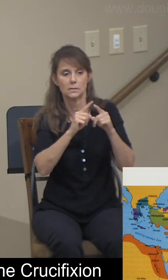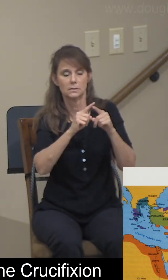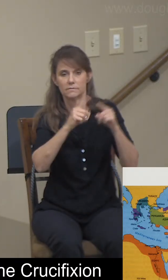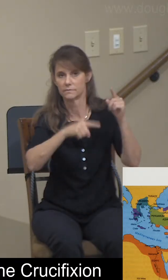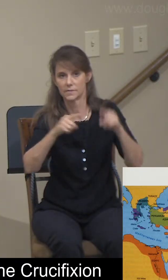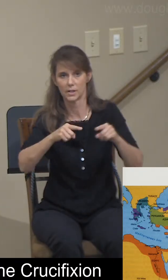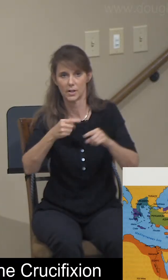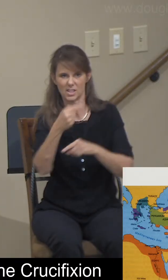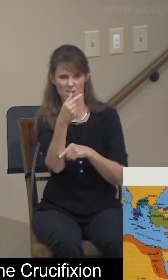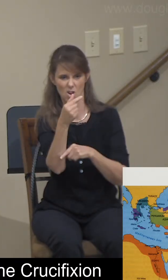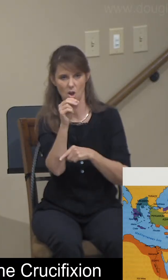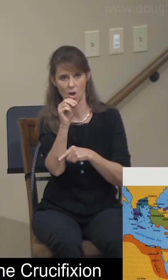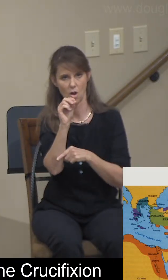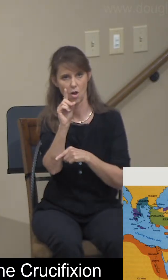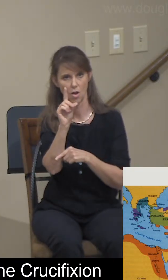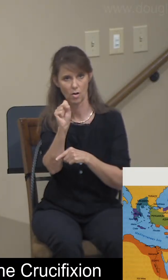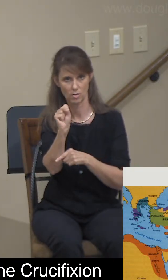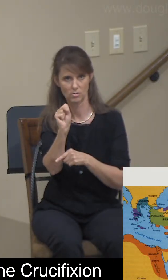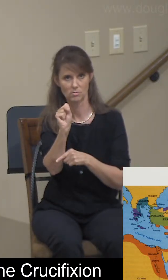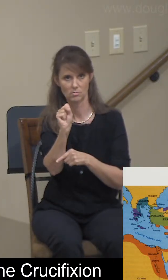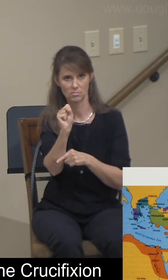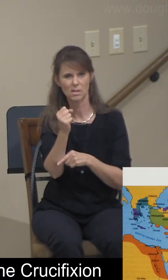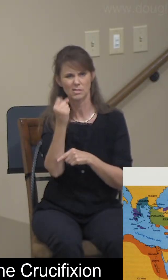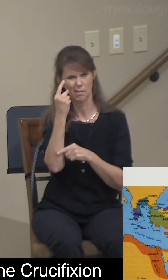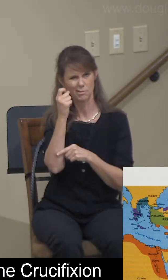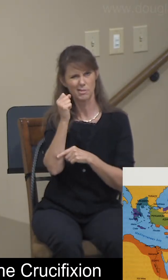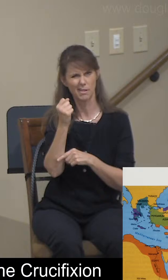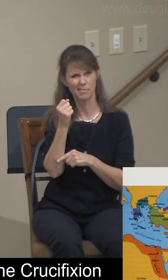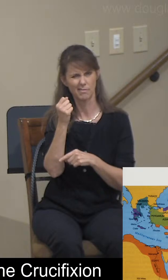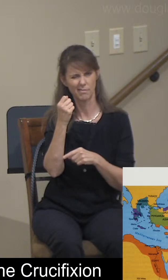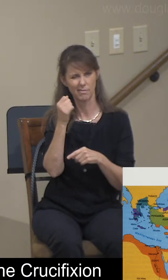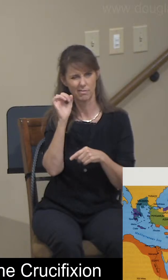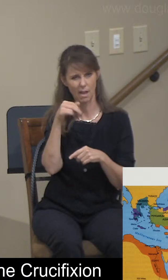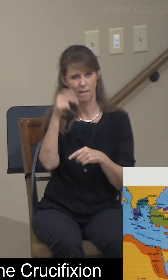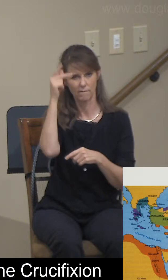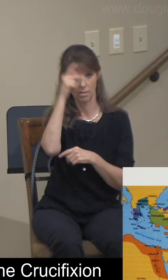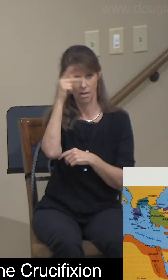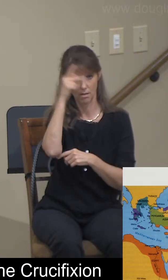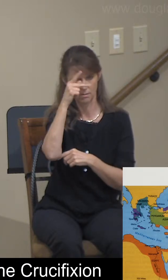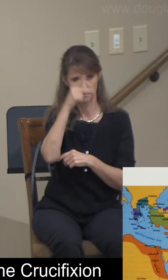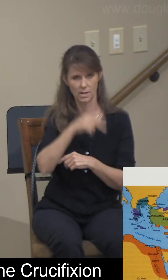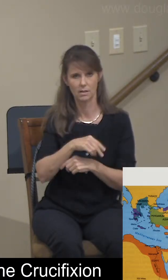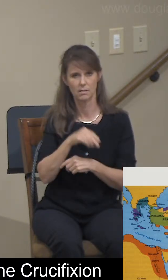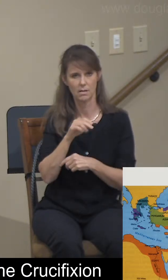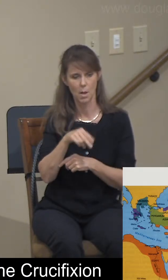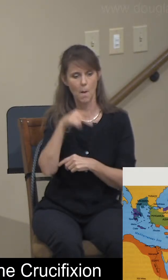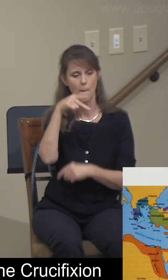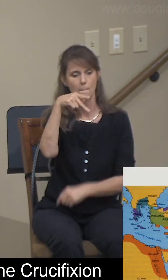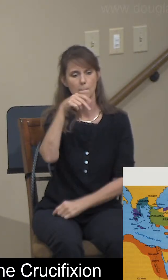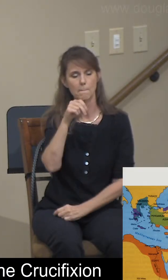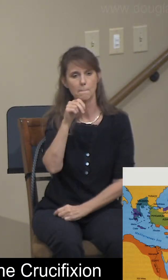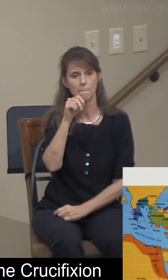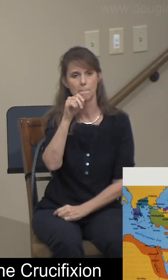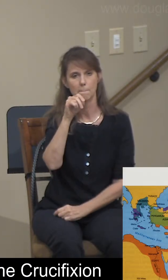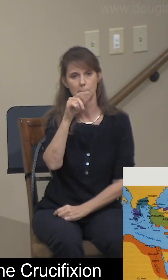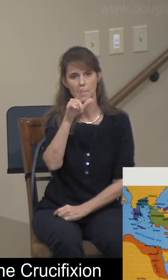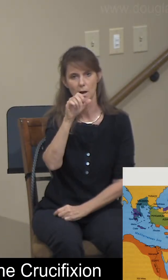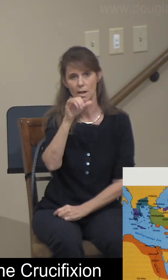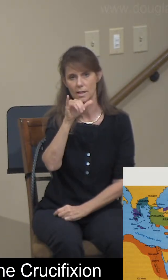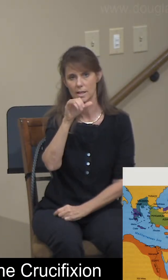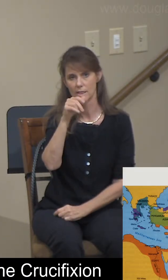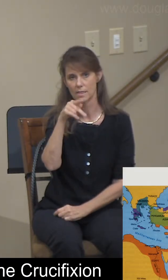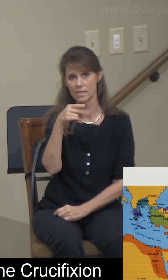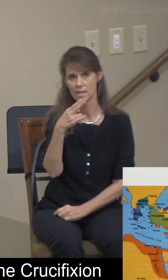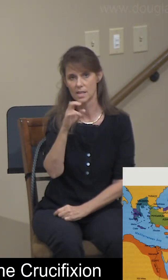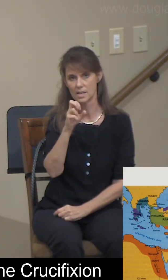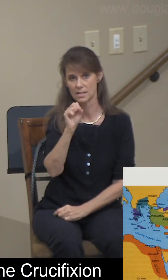It's important to understand this philosophy. They're the ultimate polytheists, the Greeks are. So polytheistic that